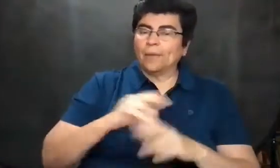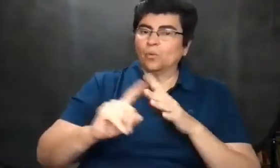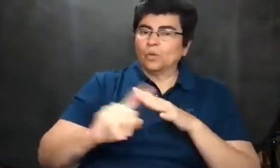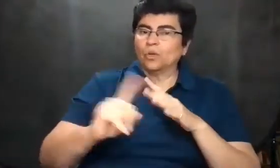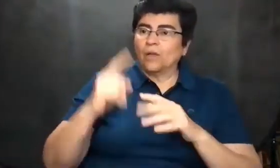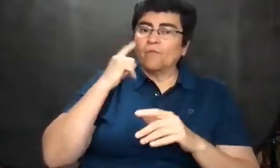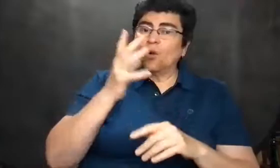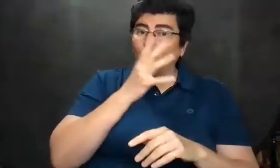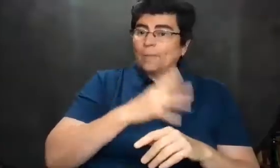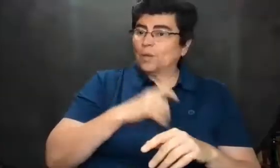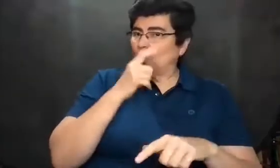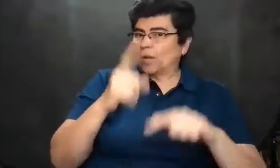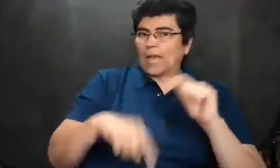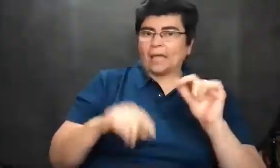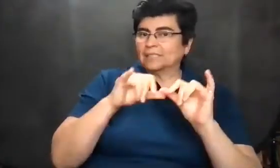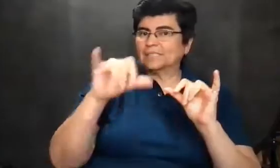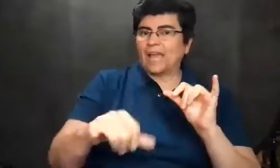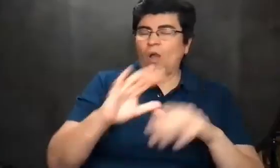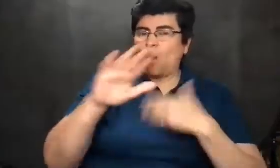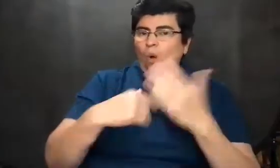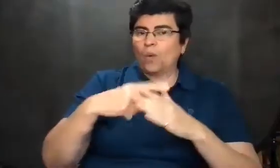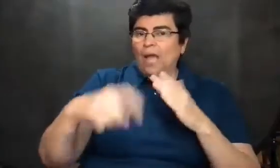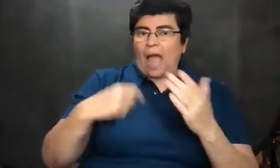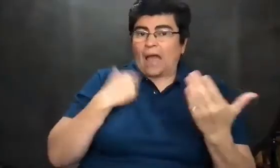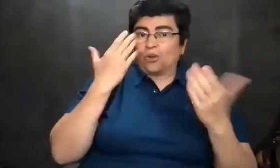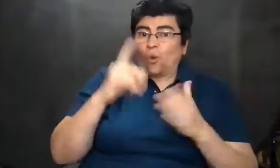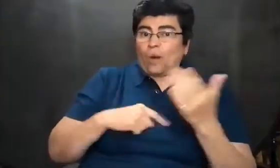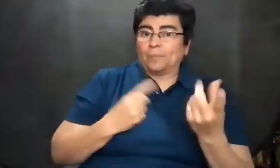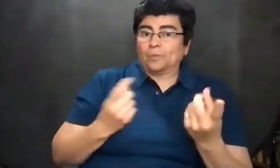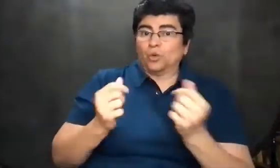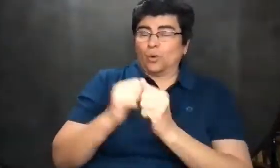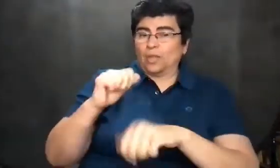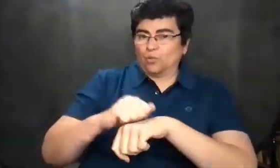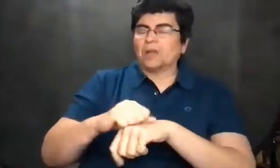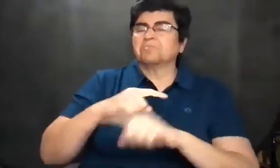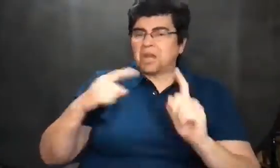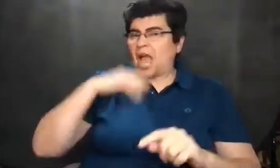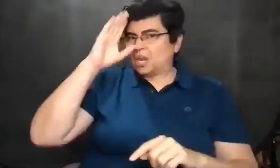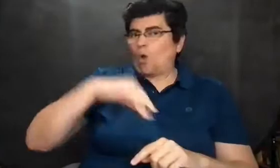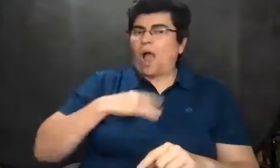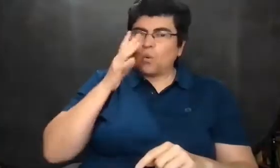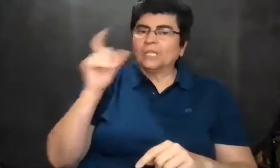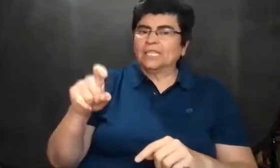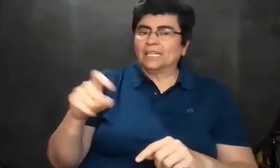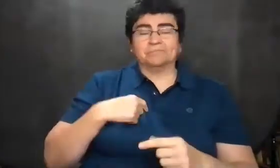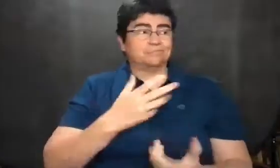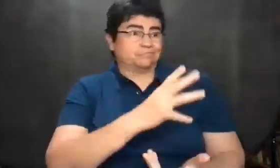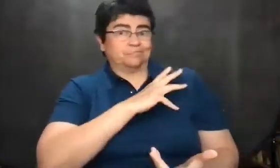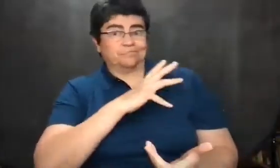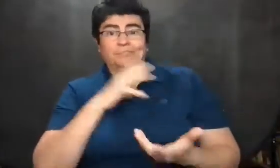at a retreat. And I don't know what I'm going to do with these rocks, but I know that I'm going to need them. And he said, okay. And we picked up all those rocks, you know, and then